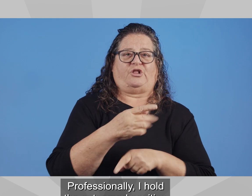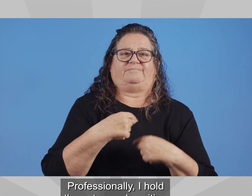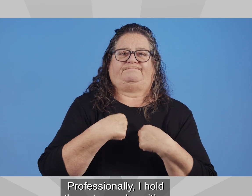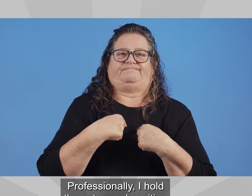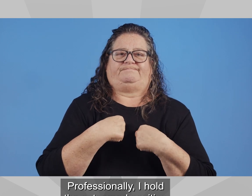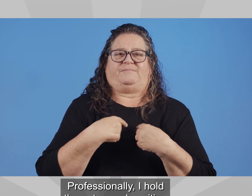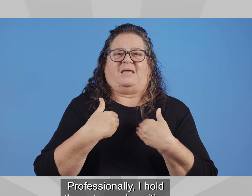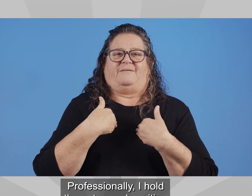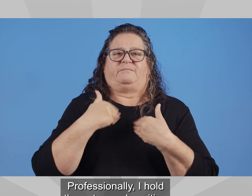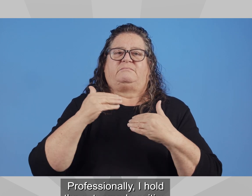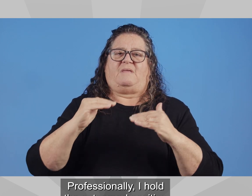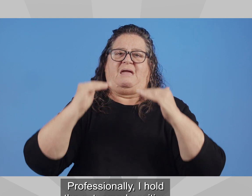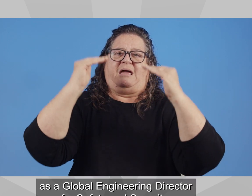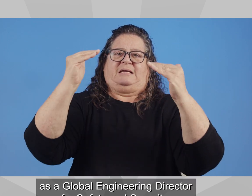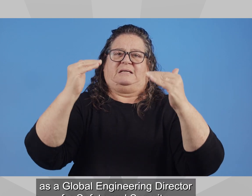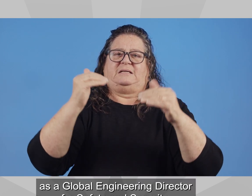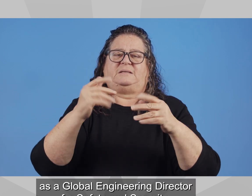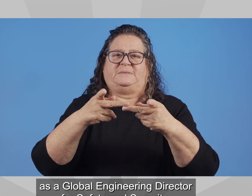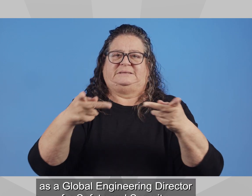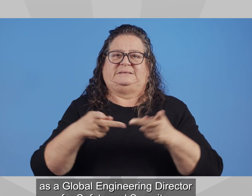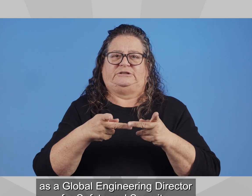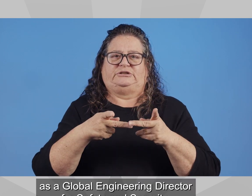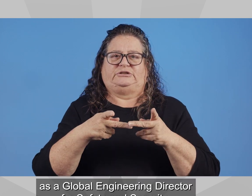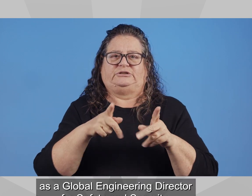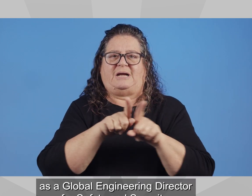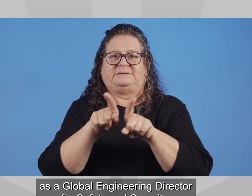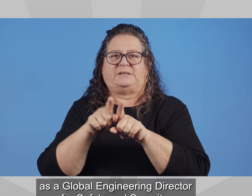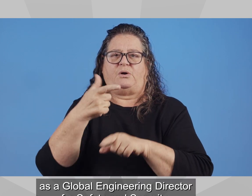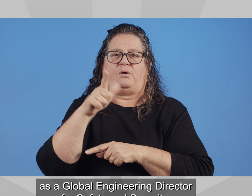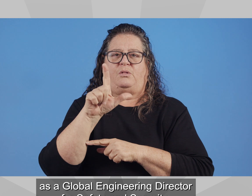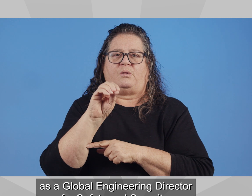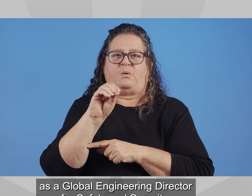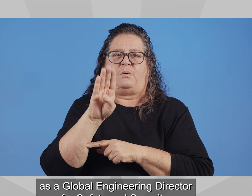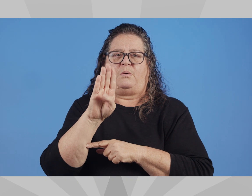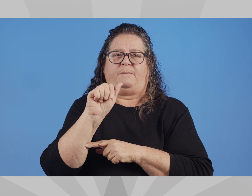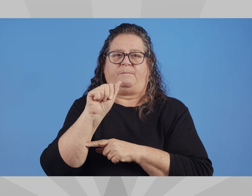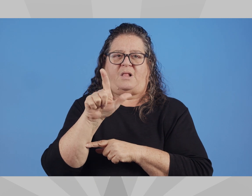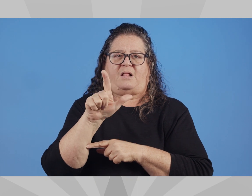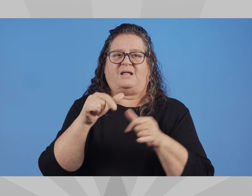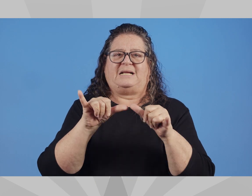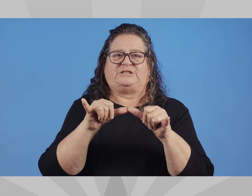Professionally, I hold the esteemed position as a Global Engineering Director for Safety and Security.